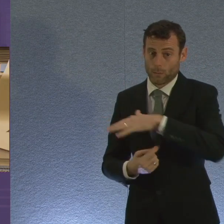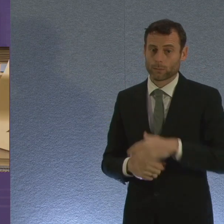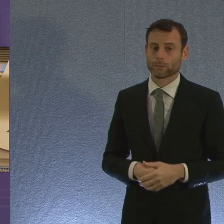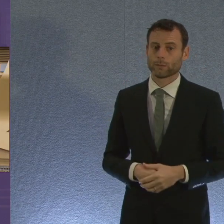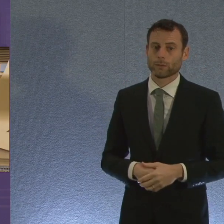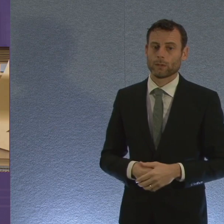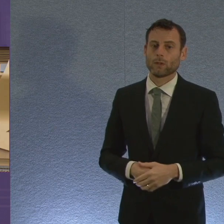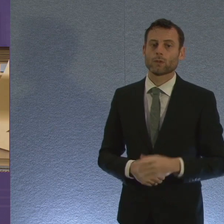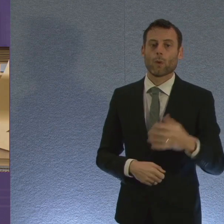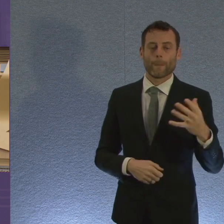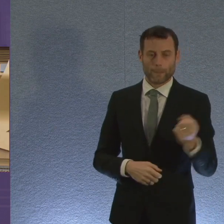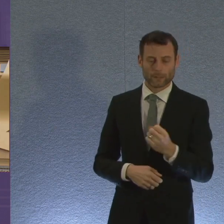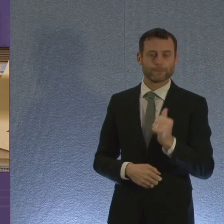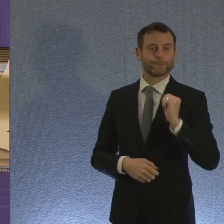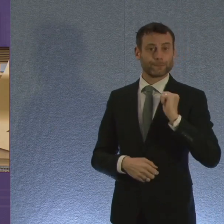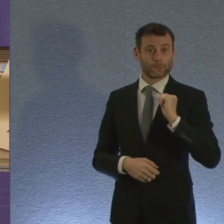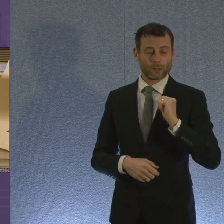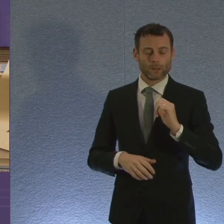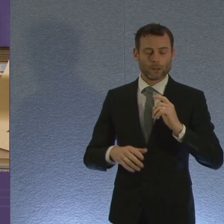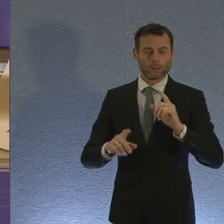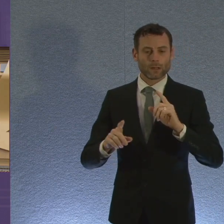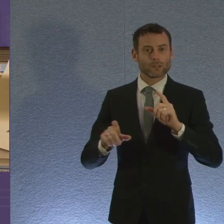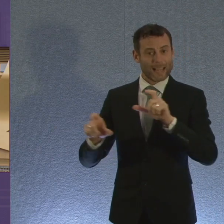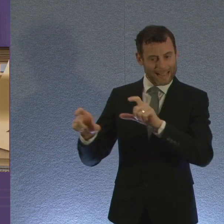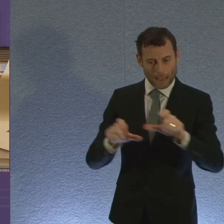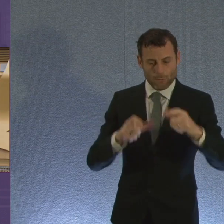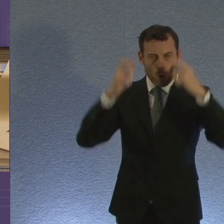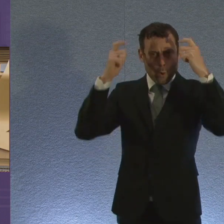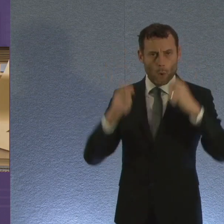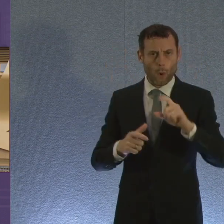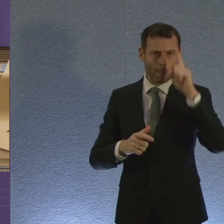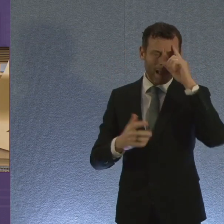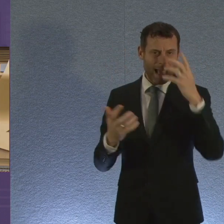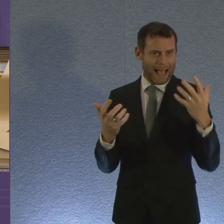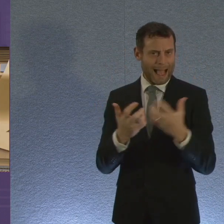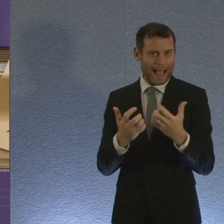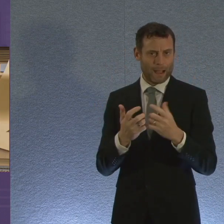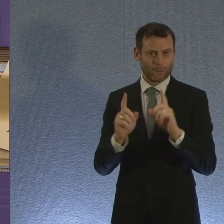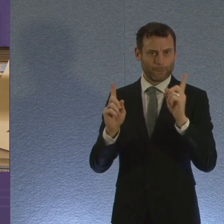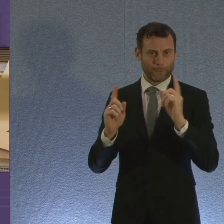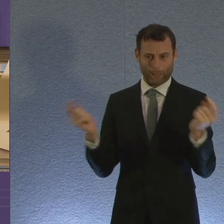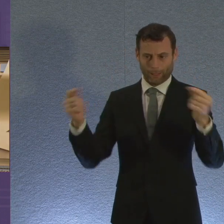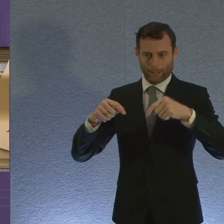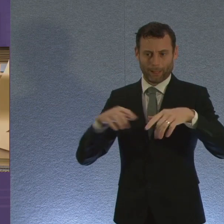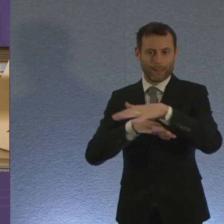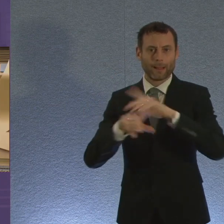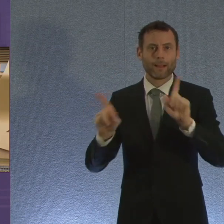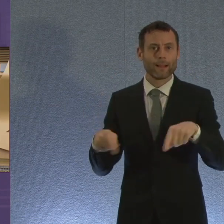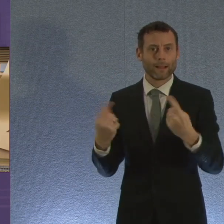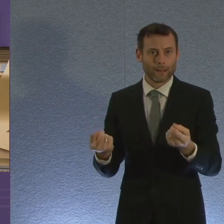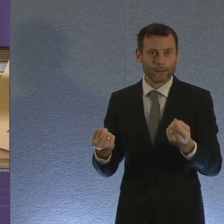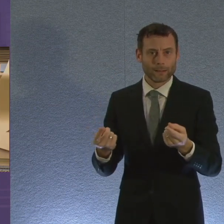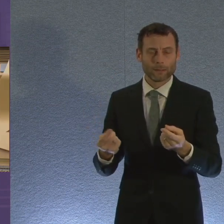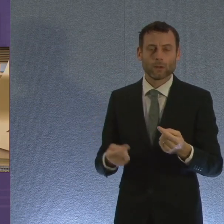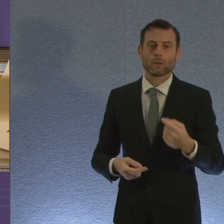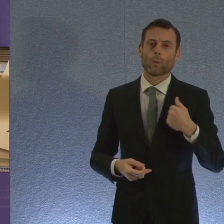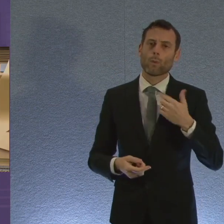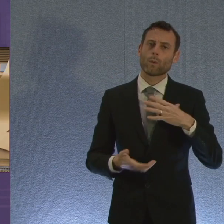must anticipate that this will continue. We must ensure that accused people, victims and witnesses are not